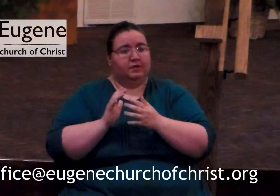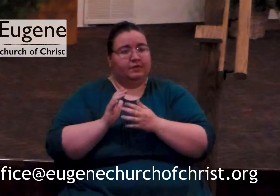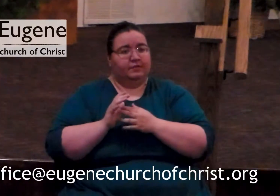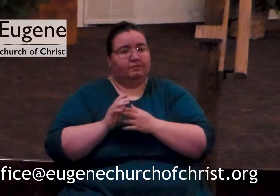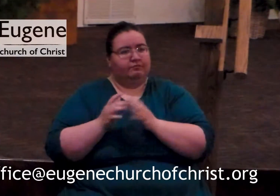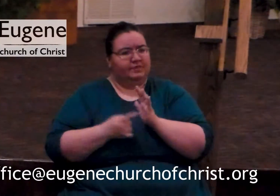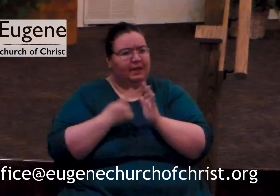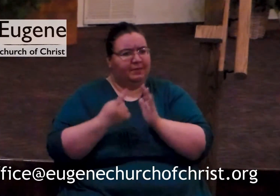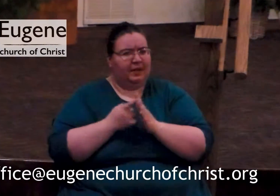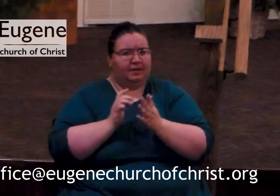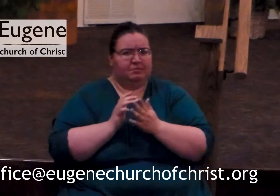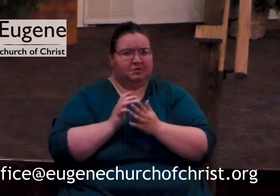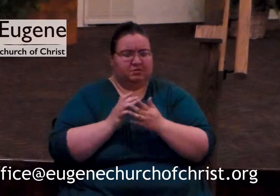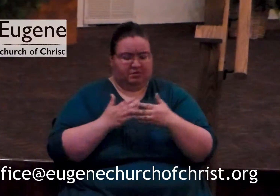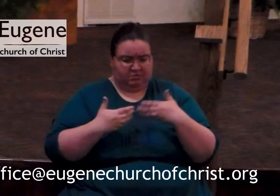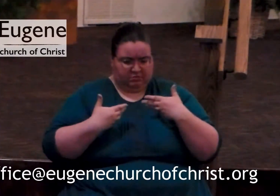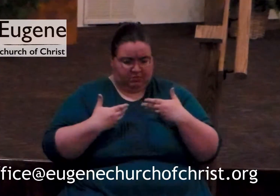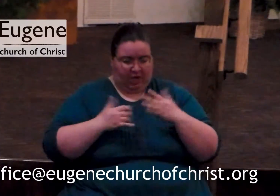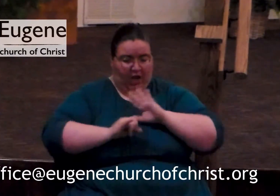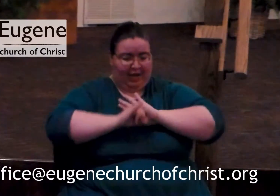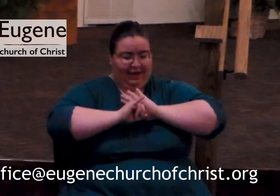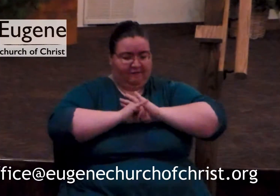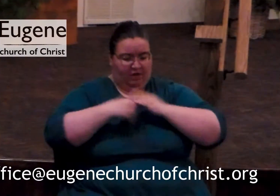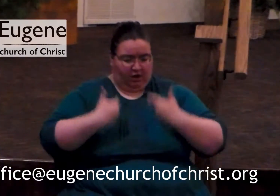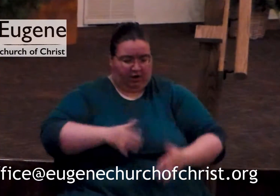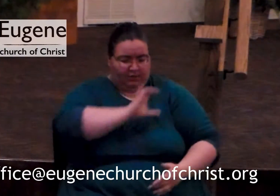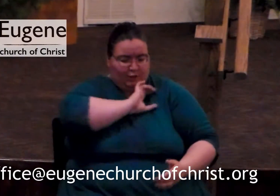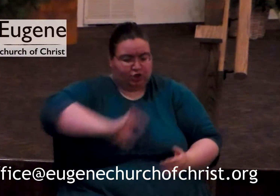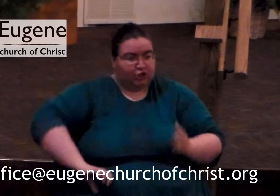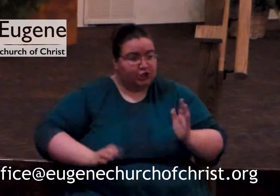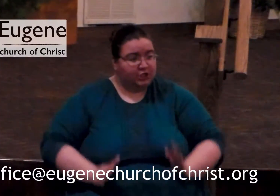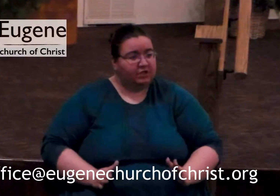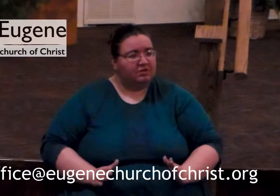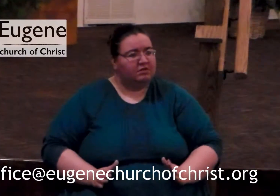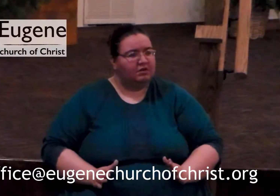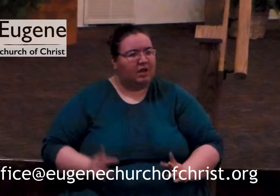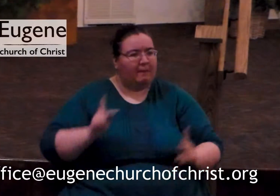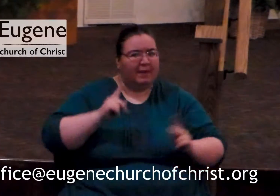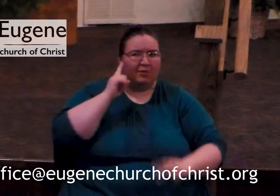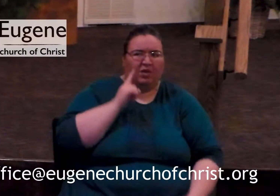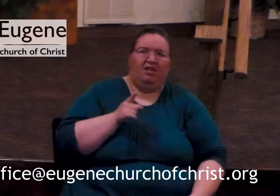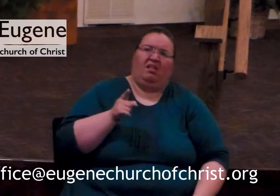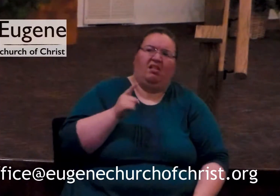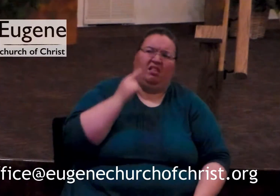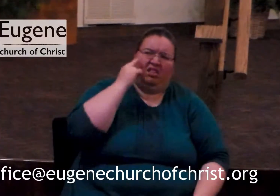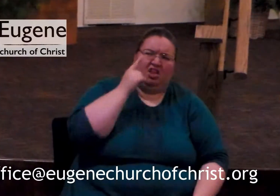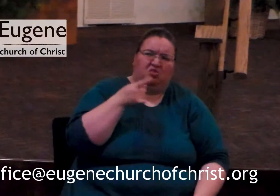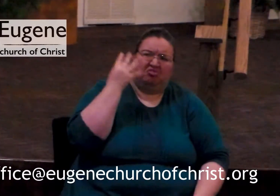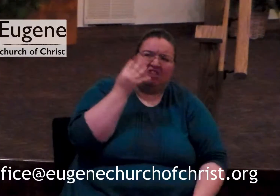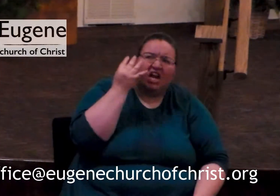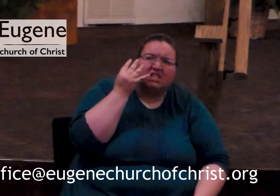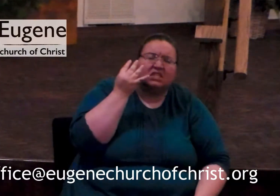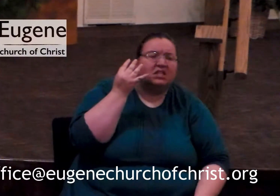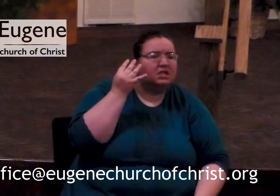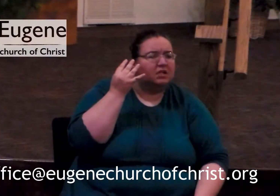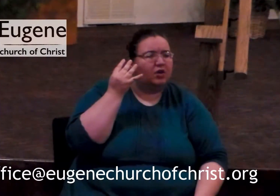do. There will be times that people around you think you're crazy. There will be times that people around you think that this thing you're doing is a waste of